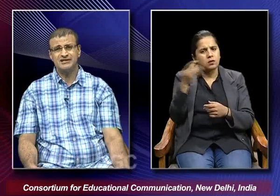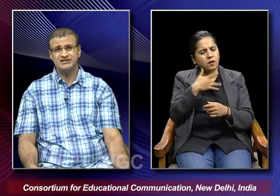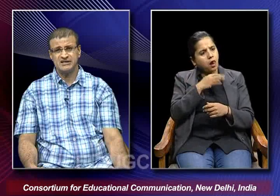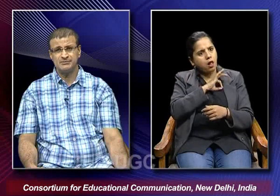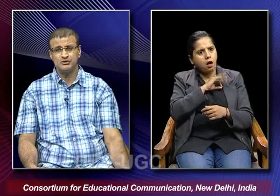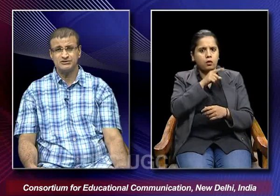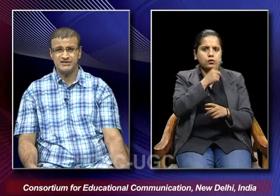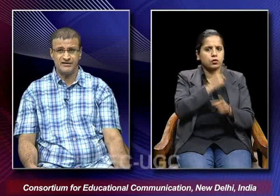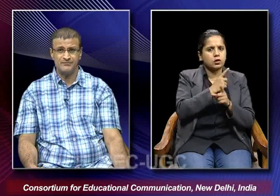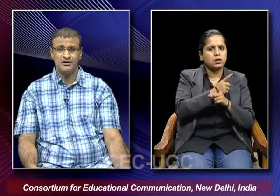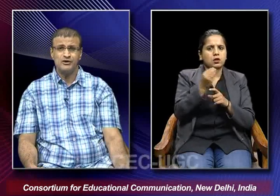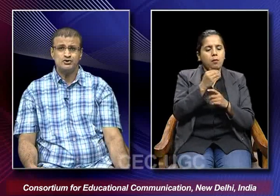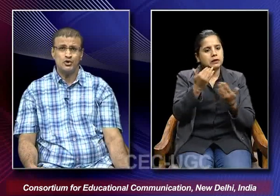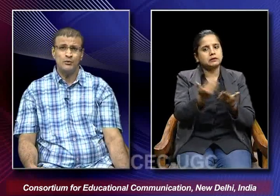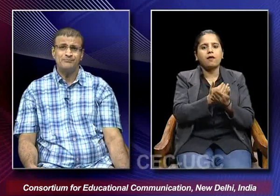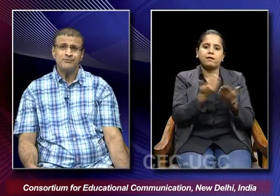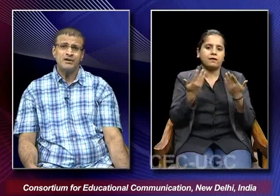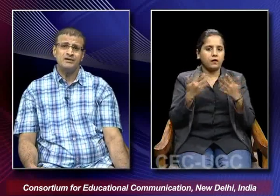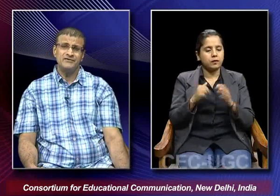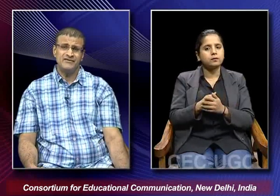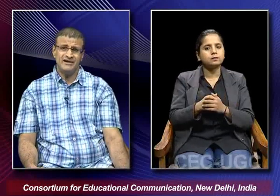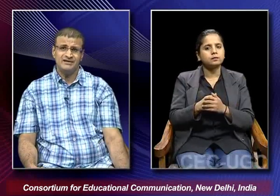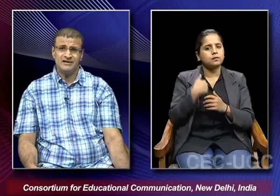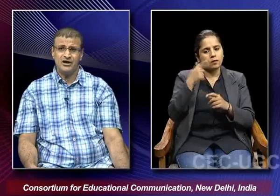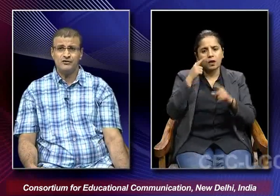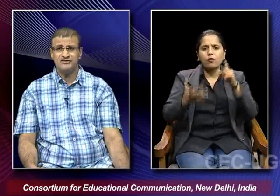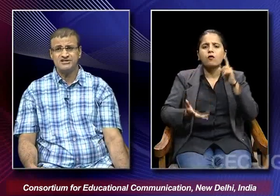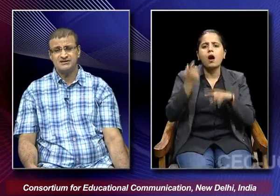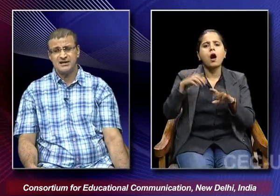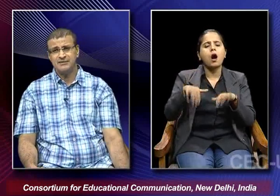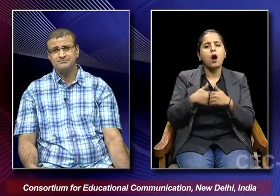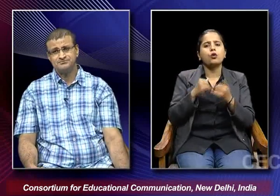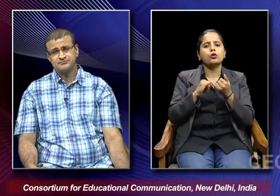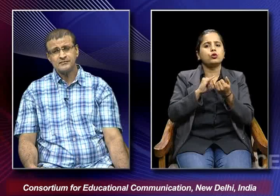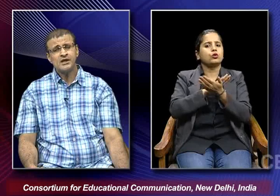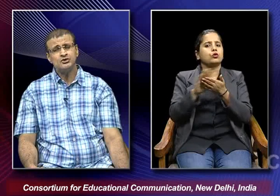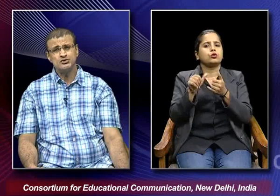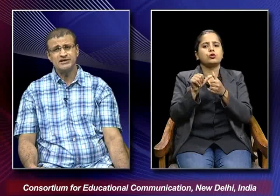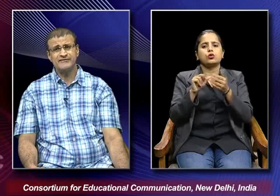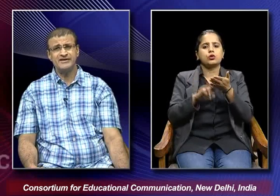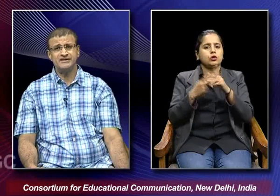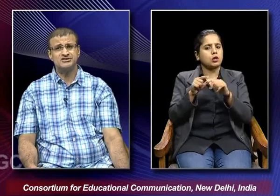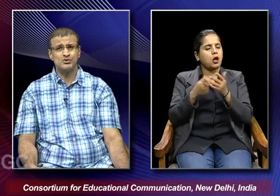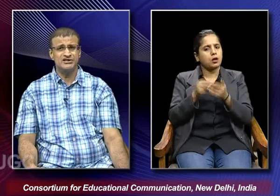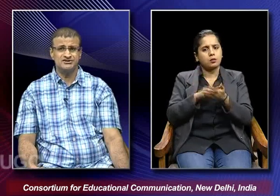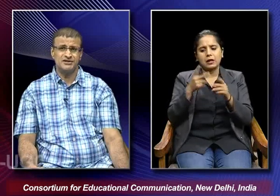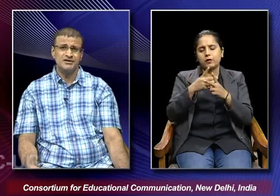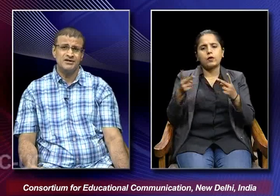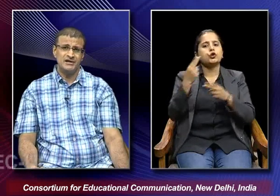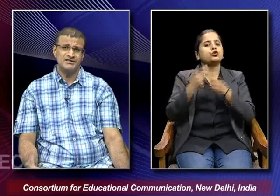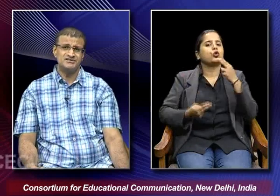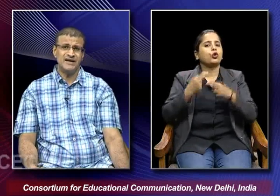finally is unable to save him so we find that how vishantaram using different stories